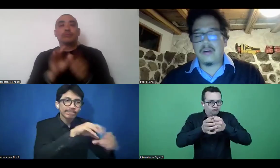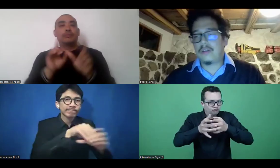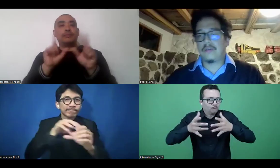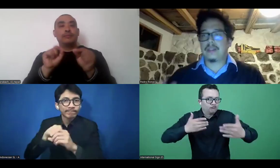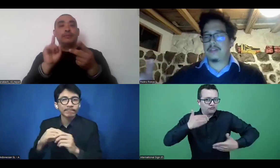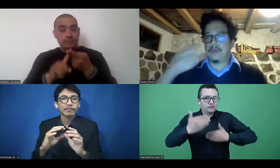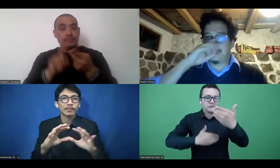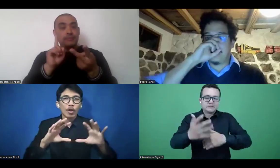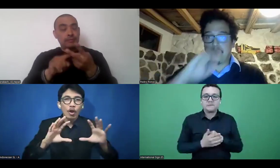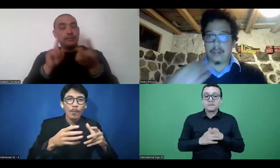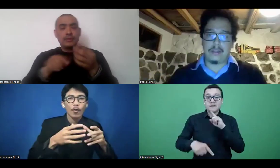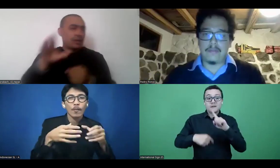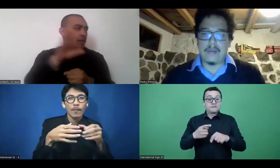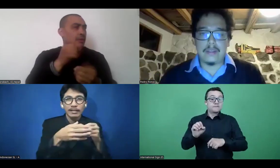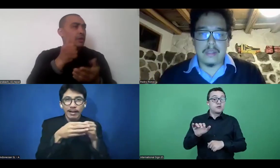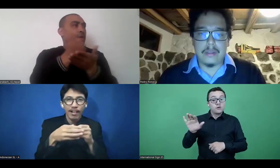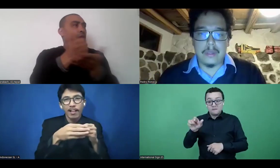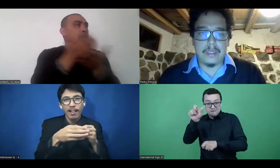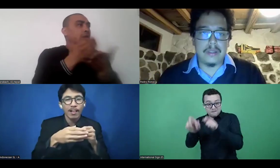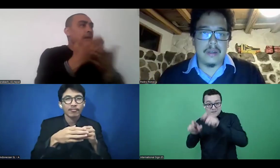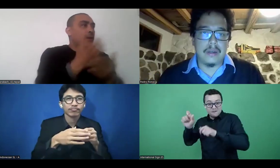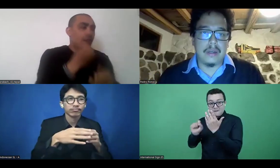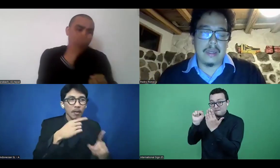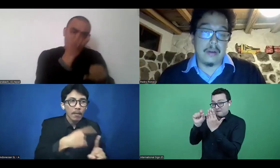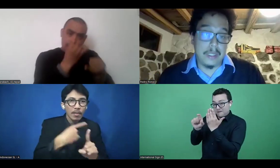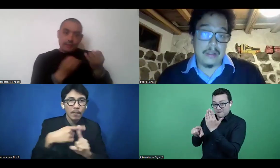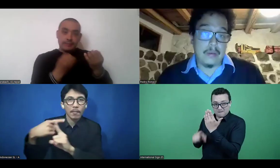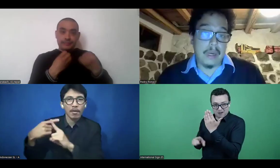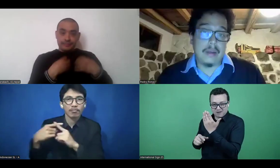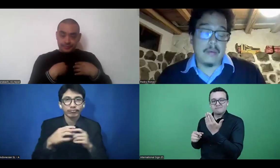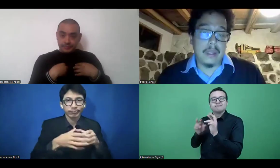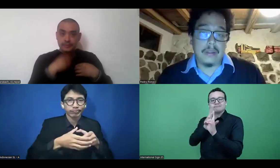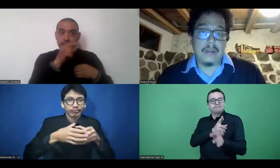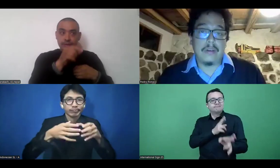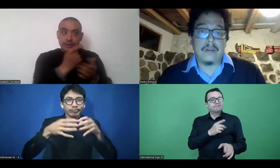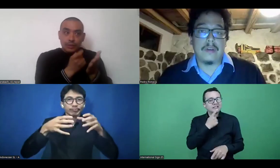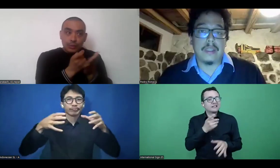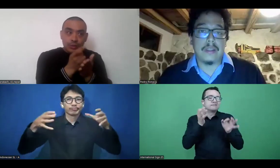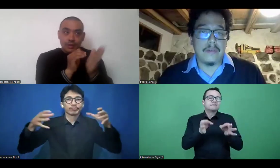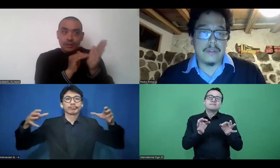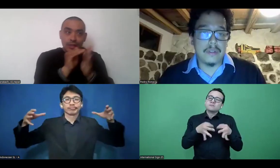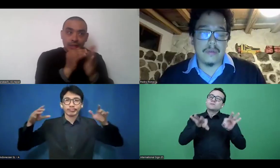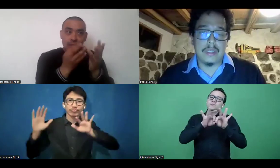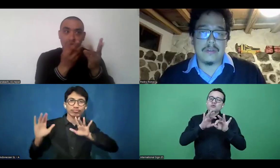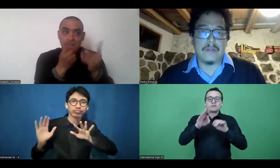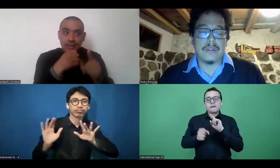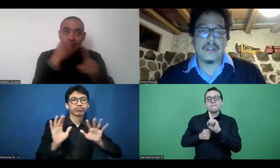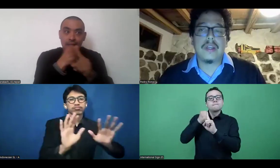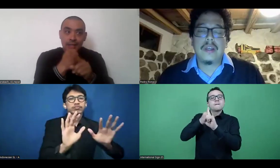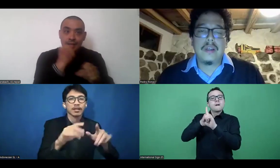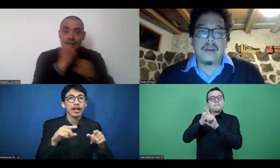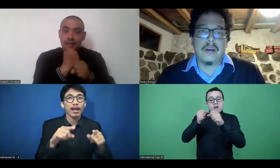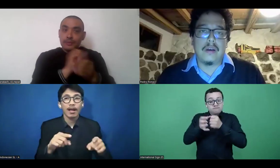finally, all of grantees coincided in the fact that there is an increase in the quality and quantity of advocacy efforts, which is, of